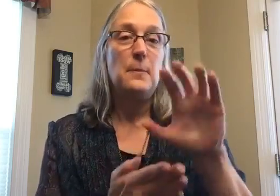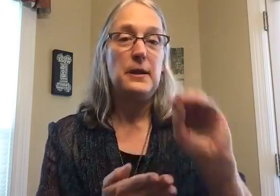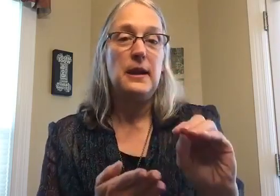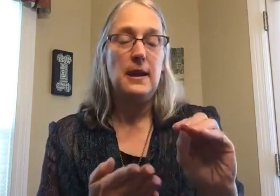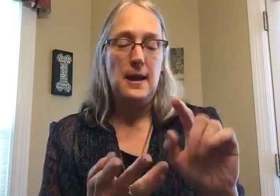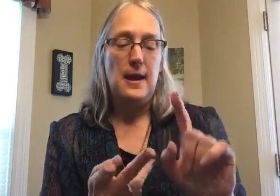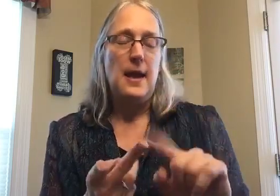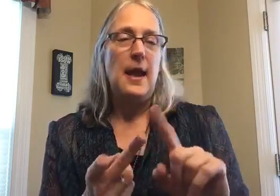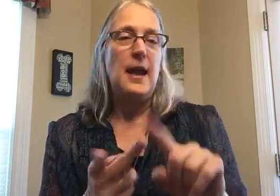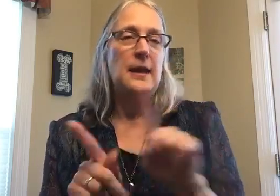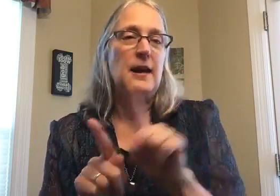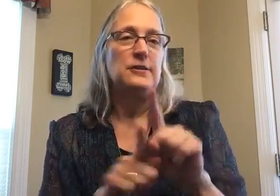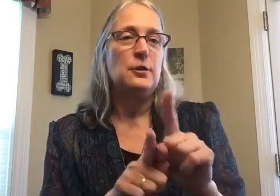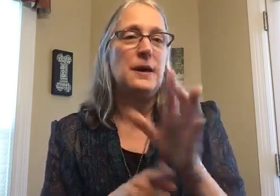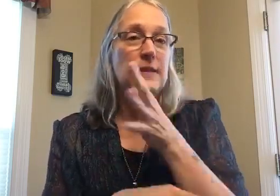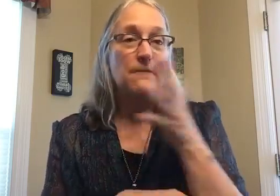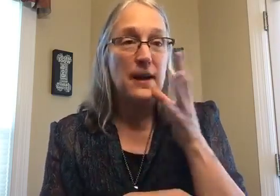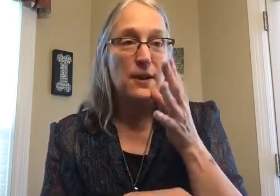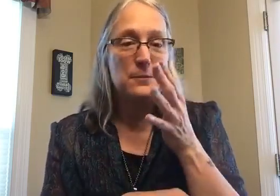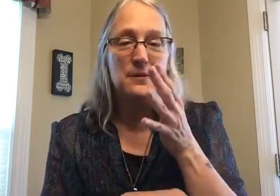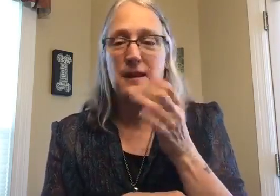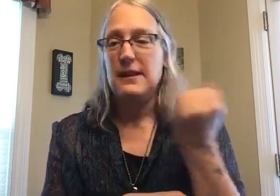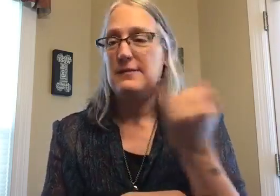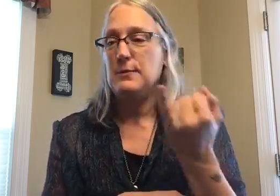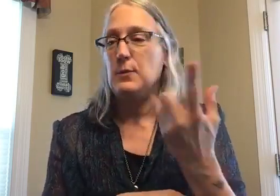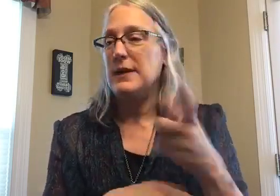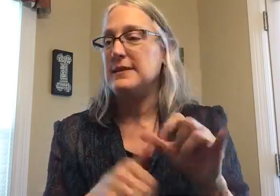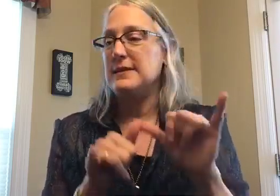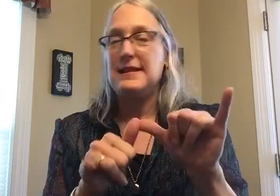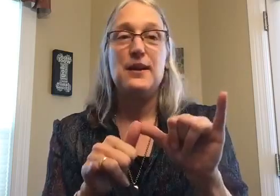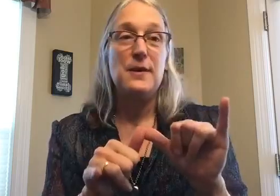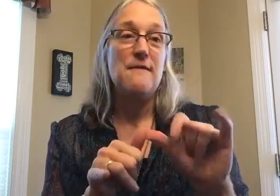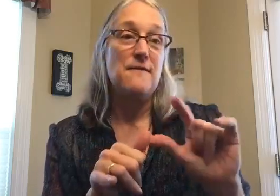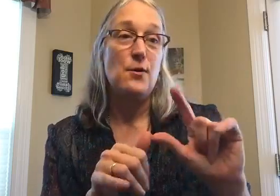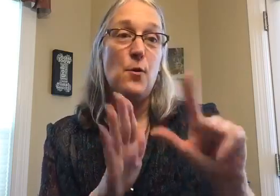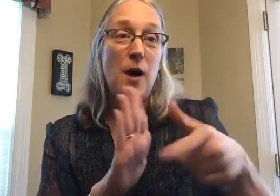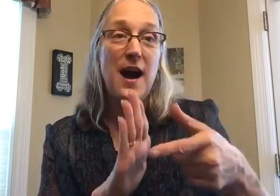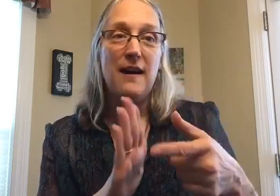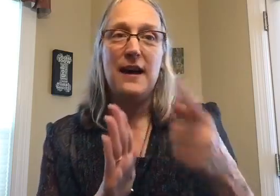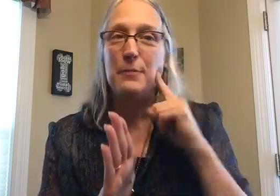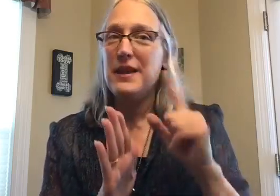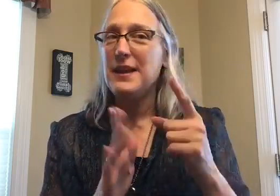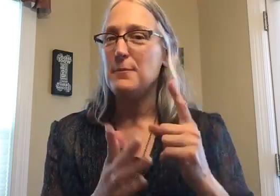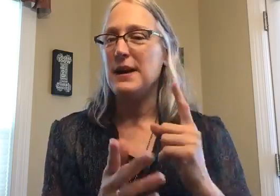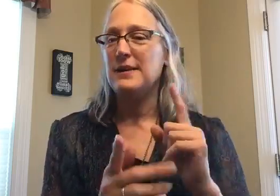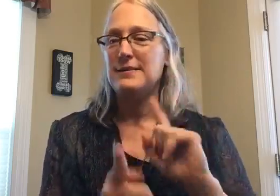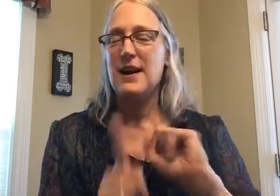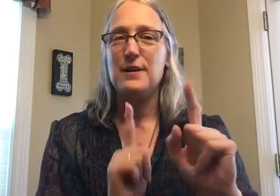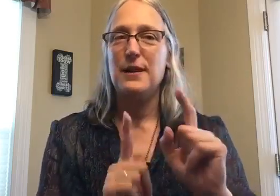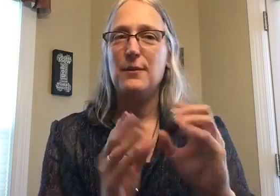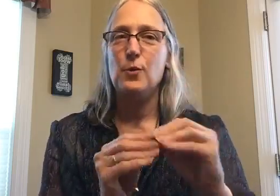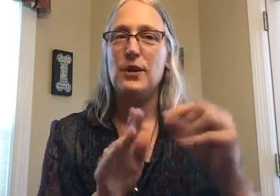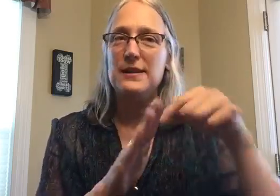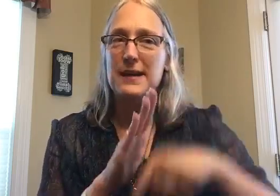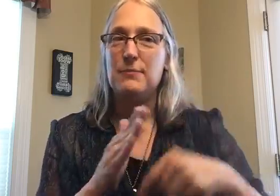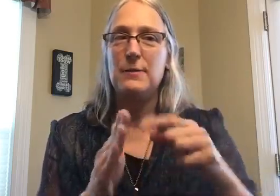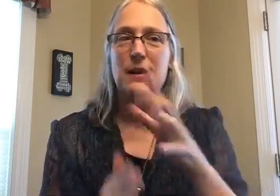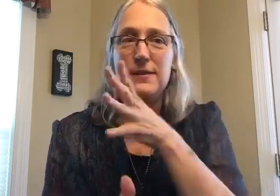company, and also about the farms. And if someone wants to stay around for a while, I think I might talk about more in depth about the